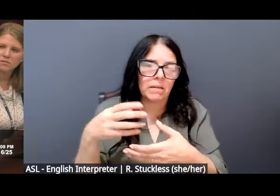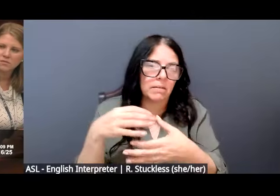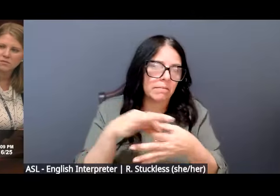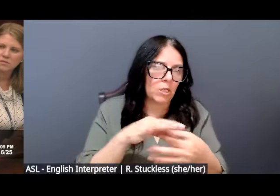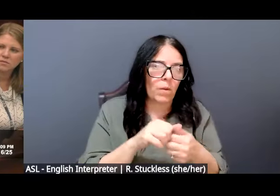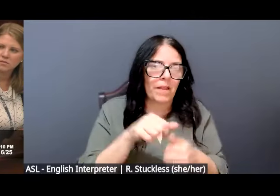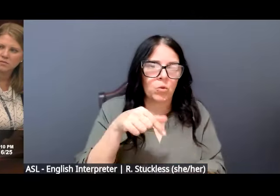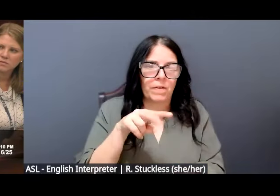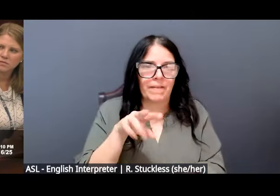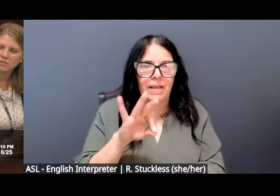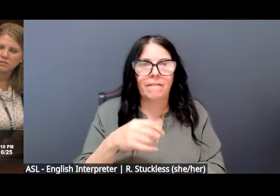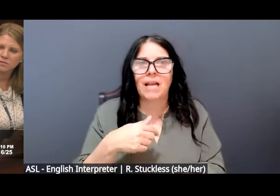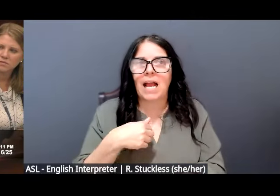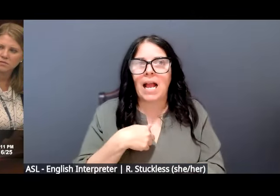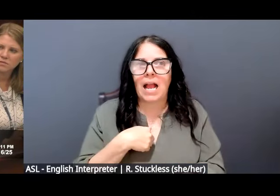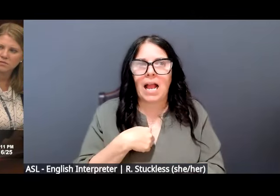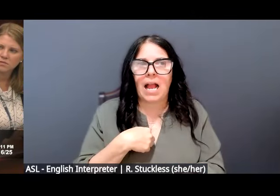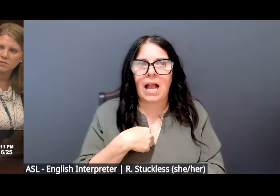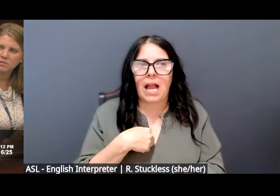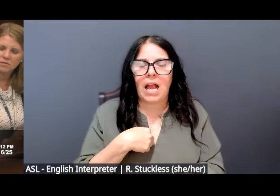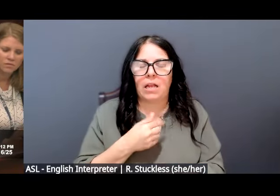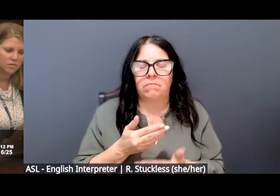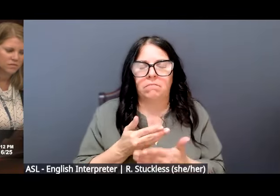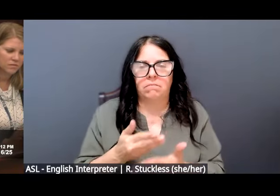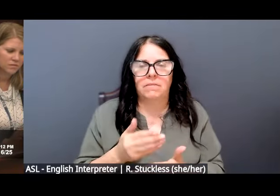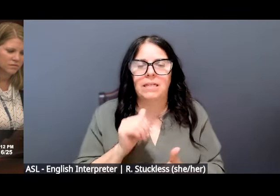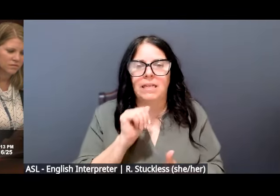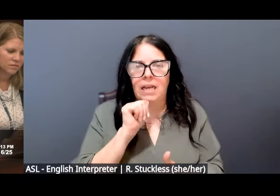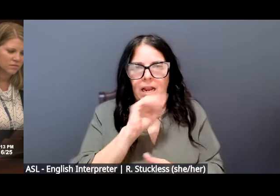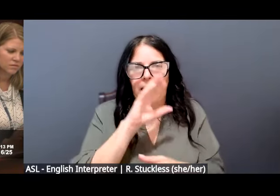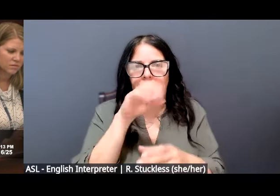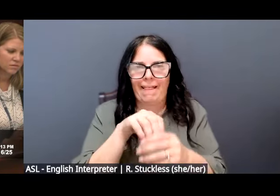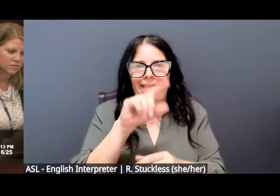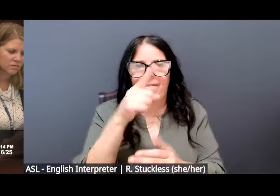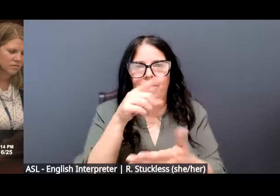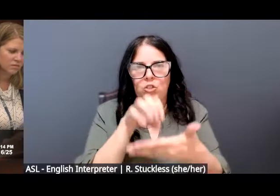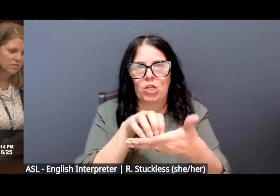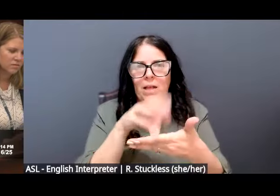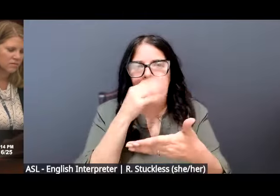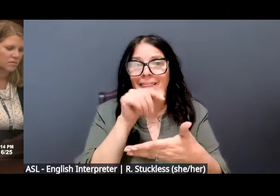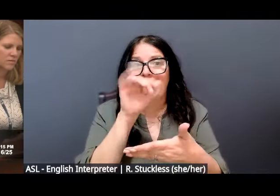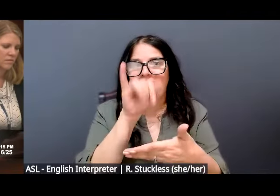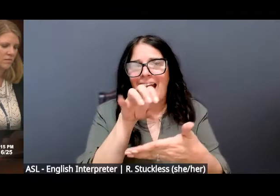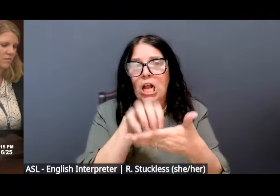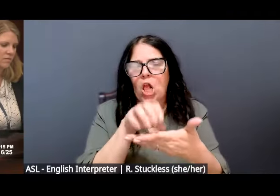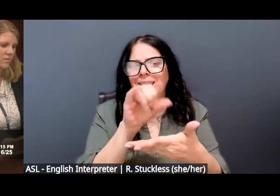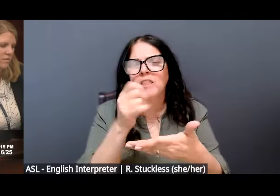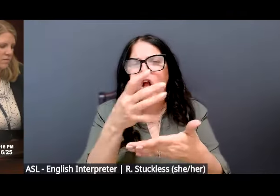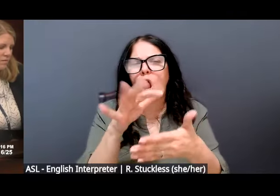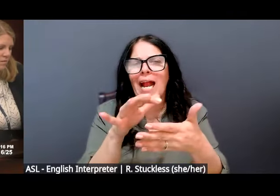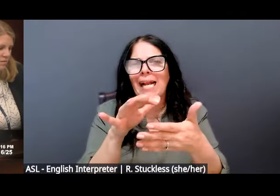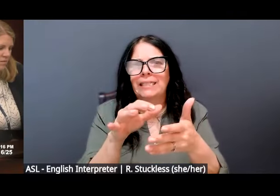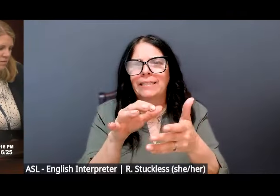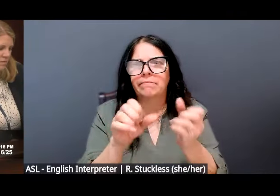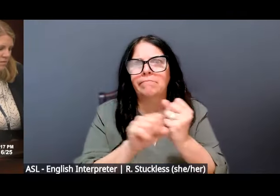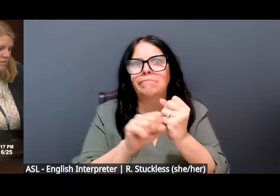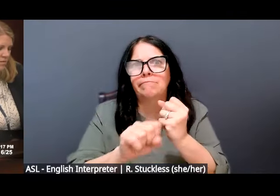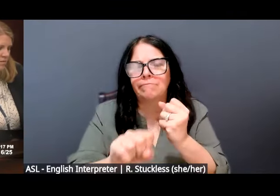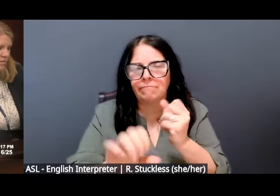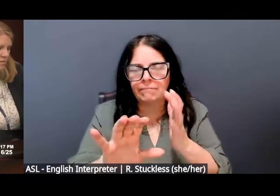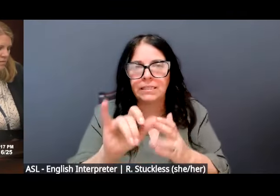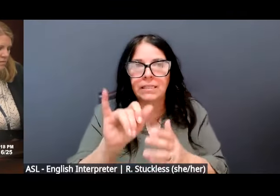not tie it with that first clause just because that's already a very long and it's already, if you're doing it